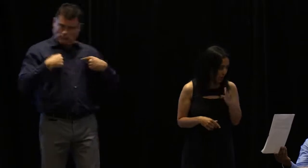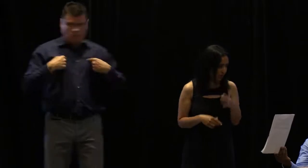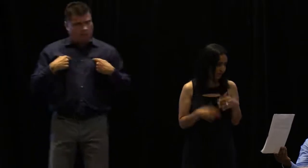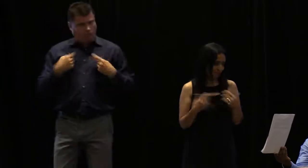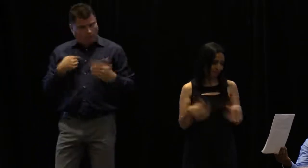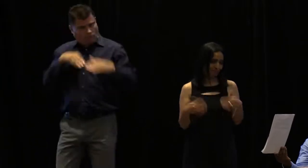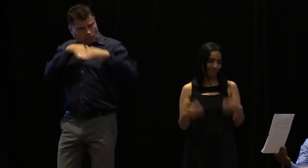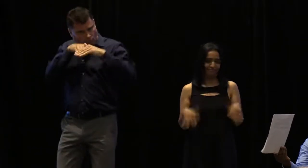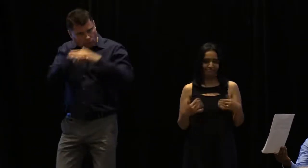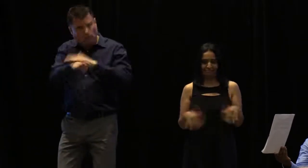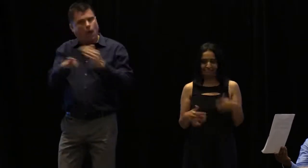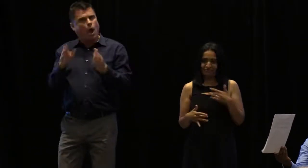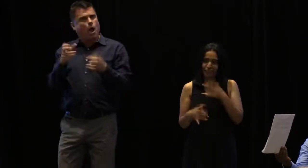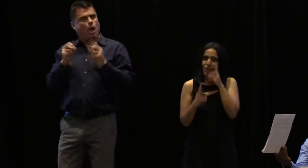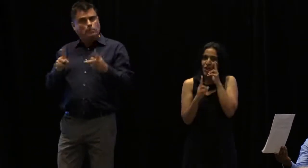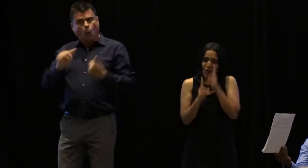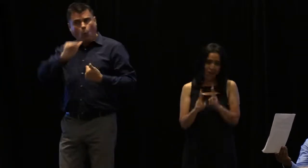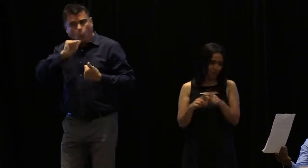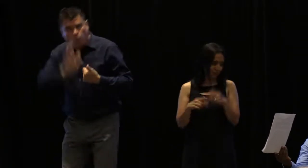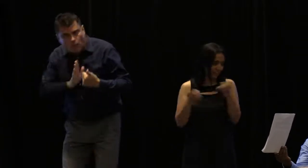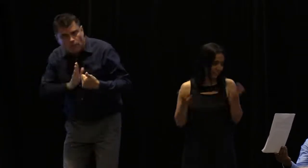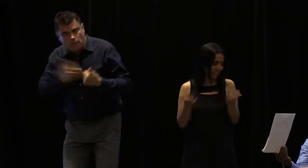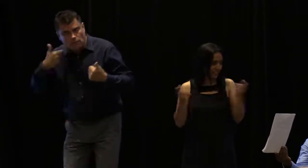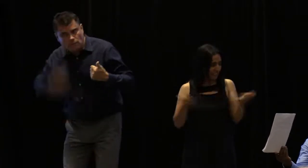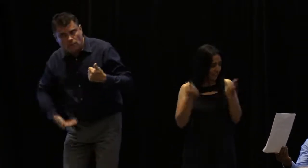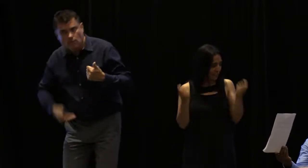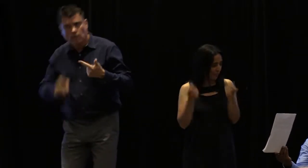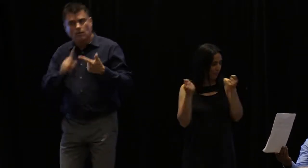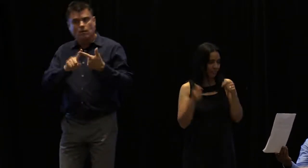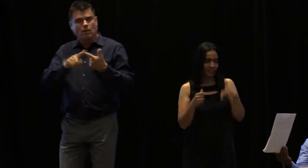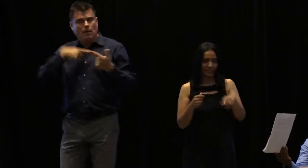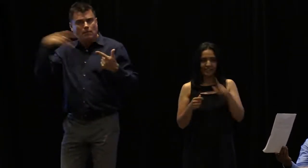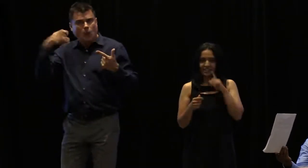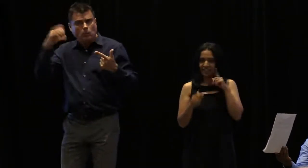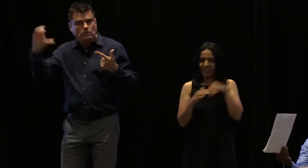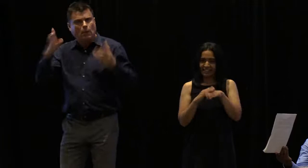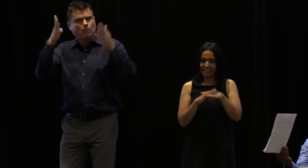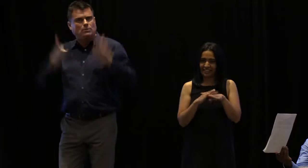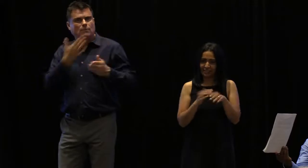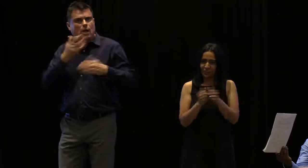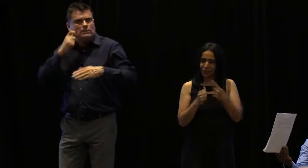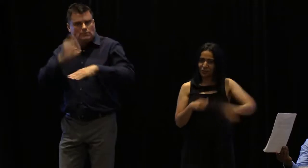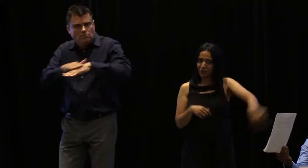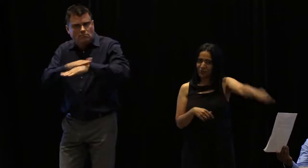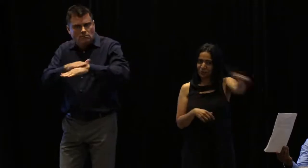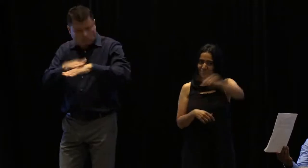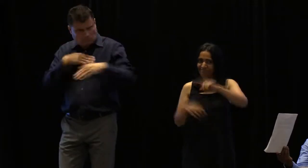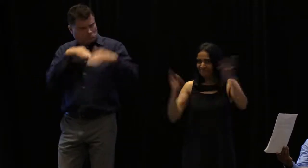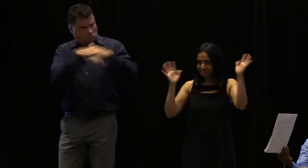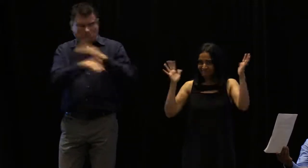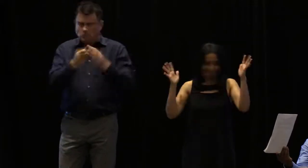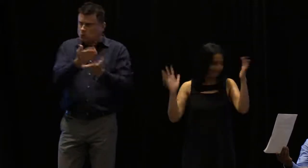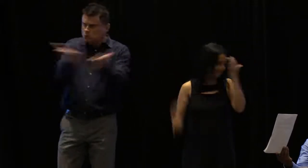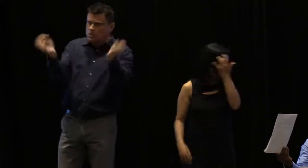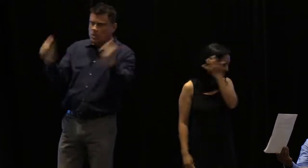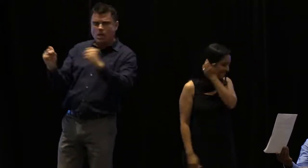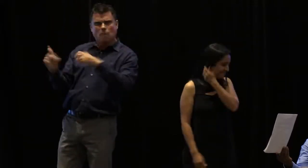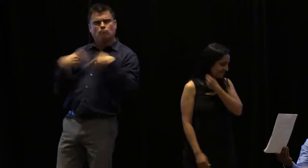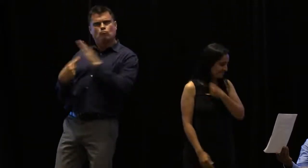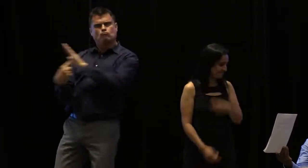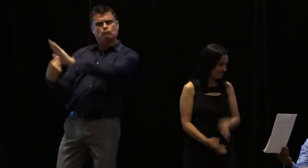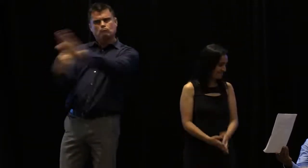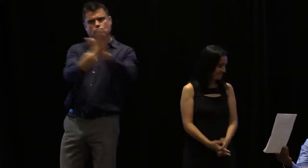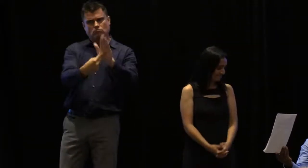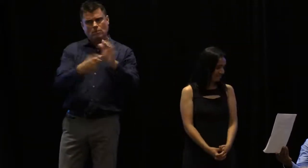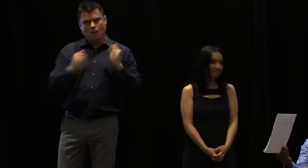up. So to have the visual representation on the board of GVAD now is amazing. And I'm so pleased to be